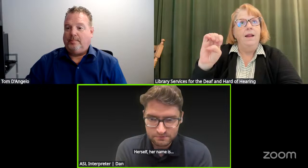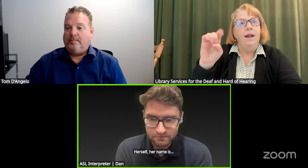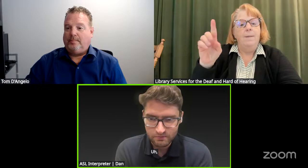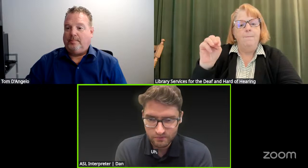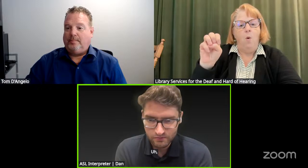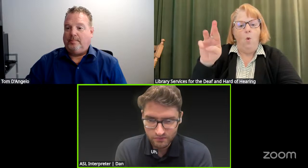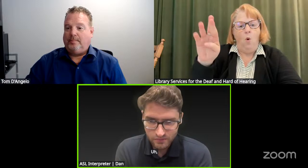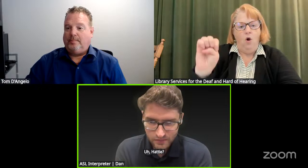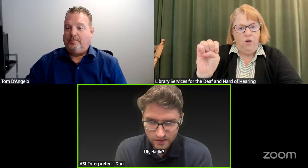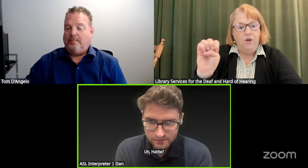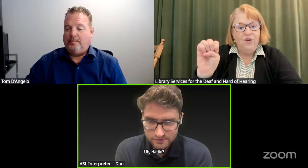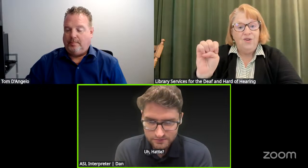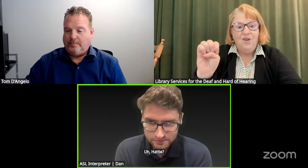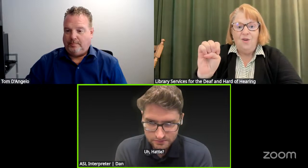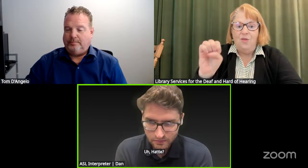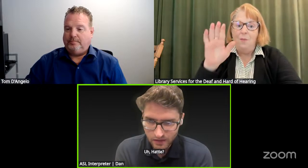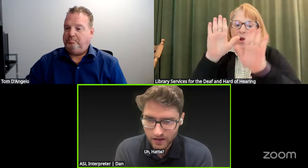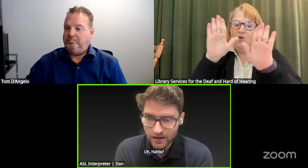Hattie